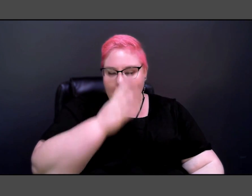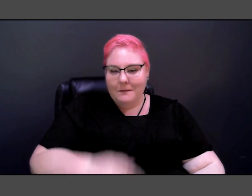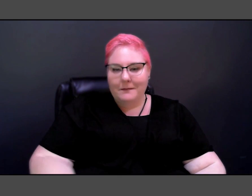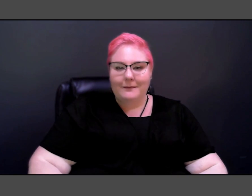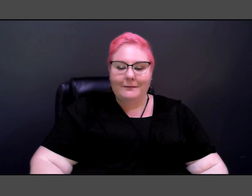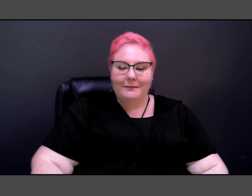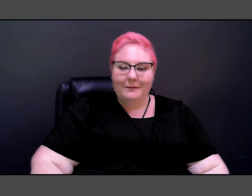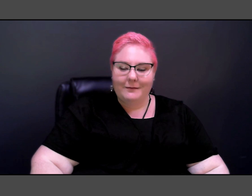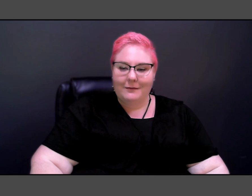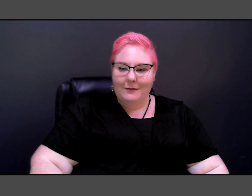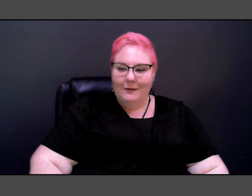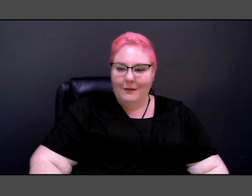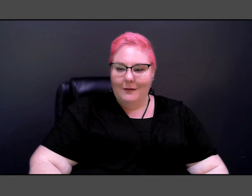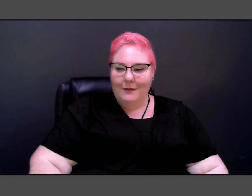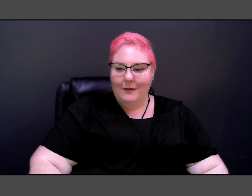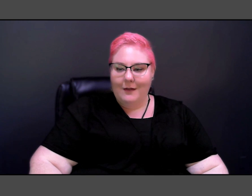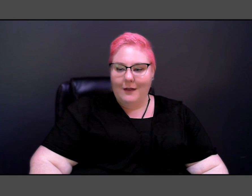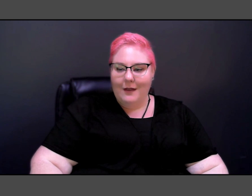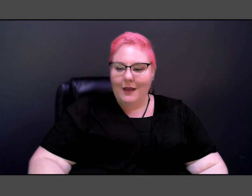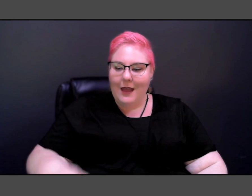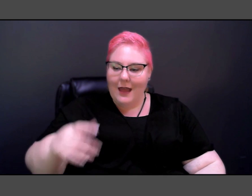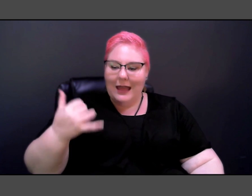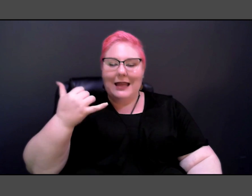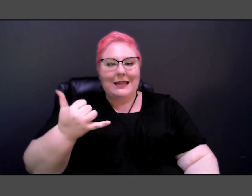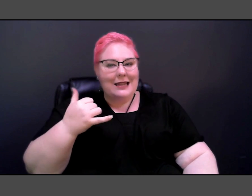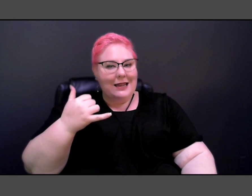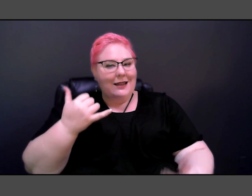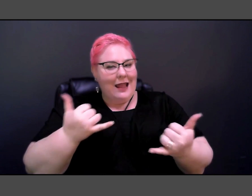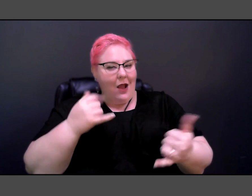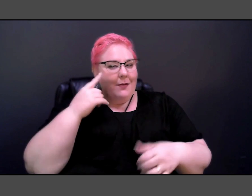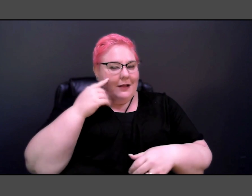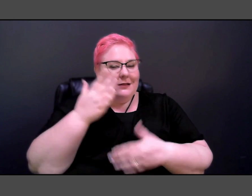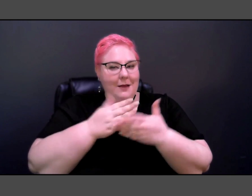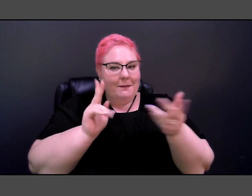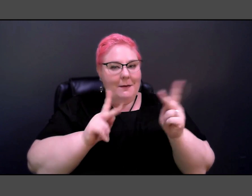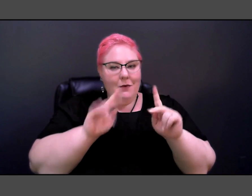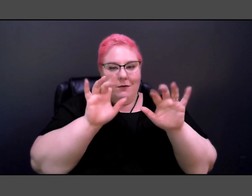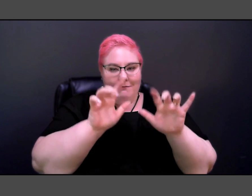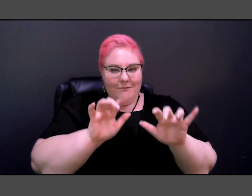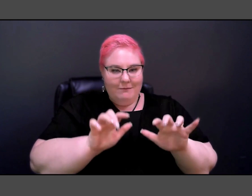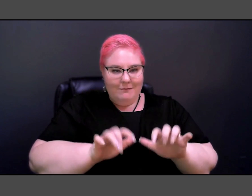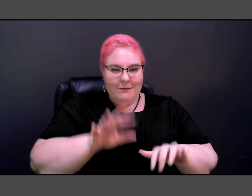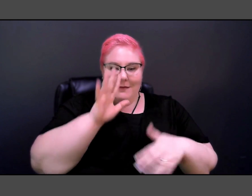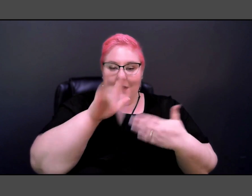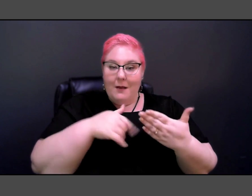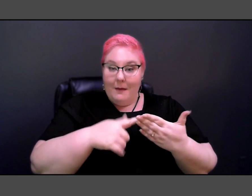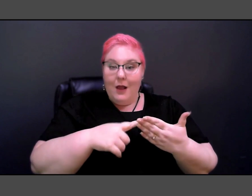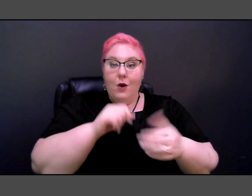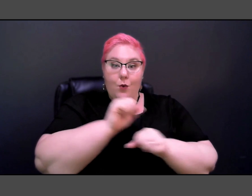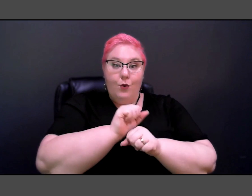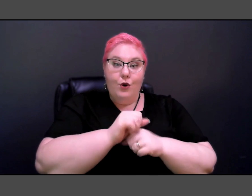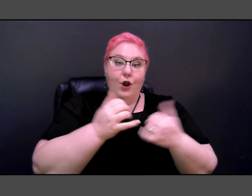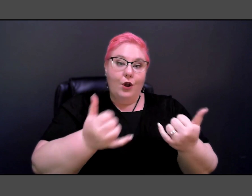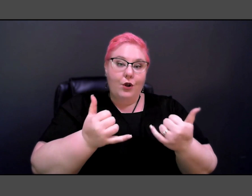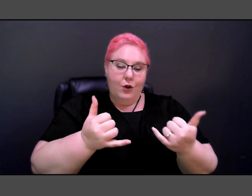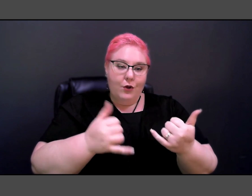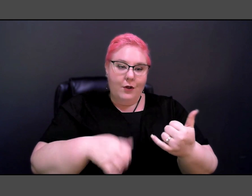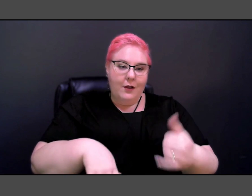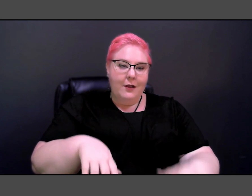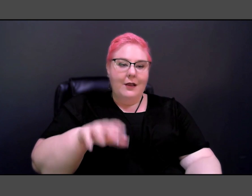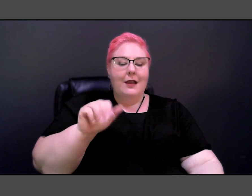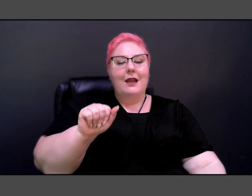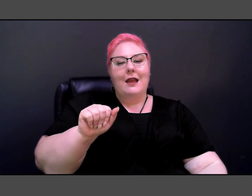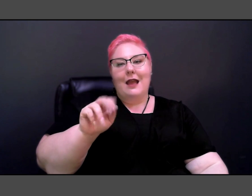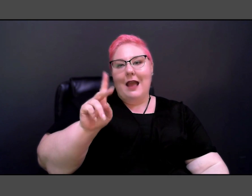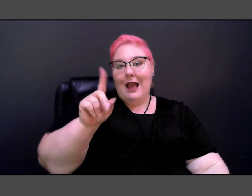I also think now I'm thinking, and I'm seeing there's some people in the chat who are talking about work that our current poet laureate Ada Limon is doing. So now